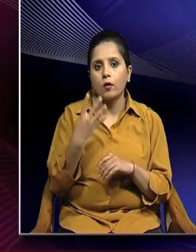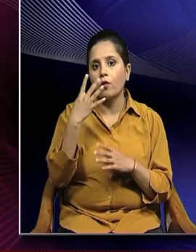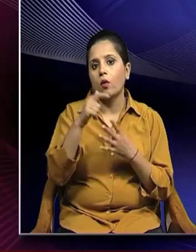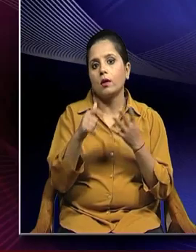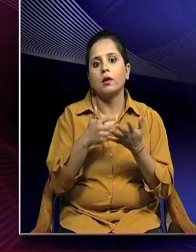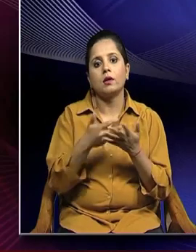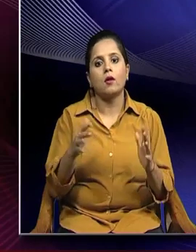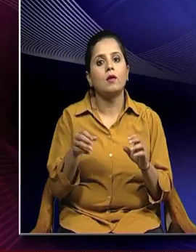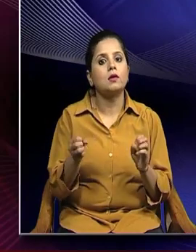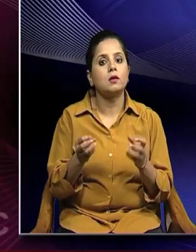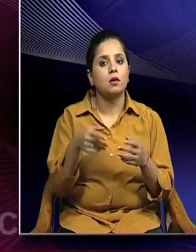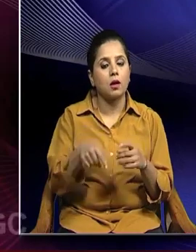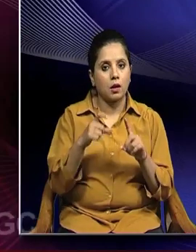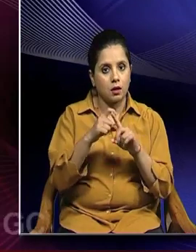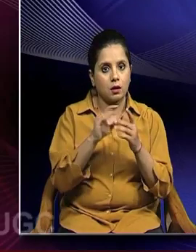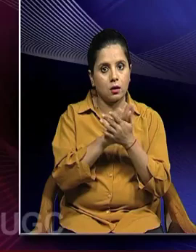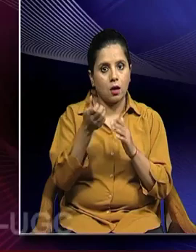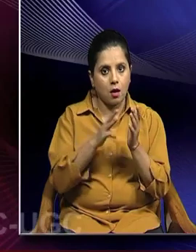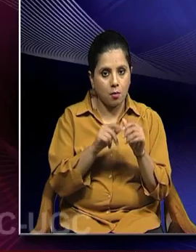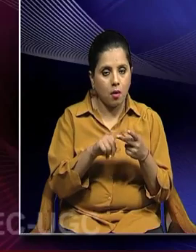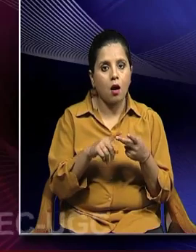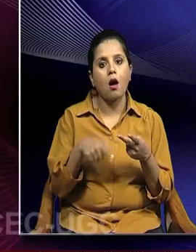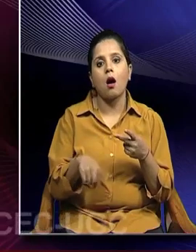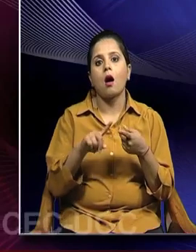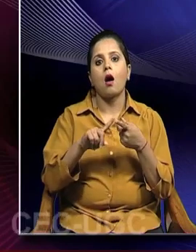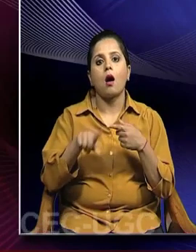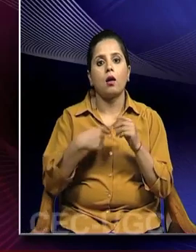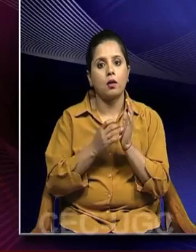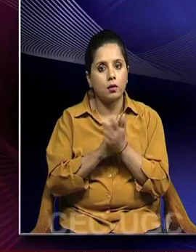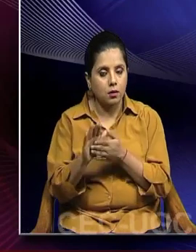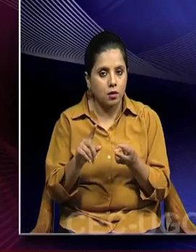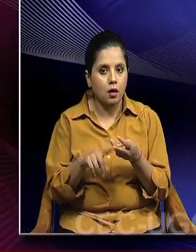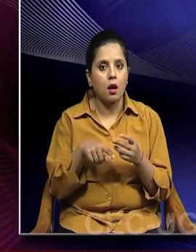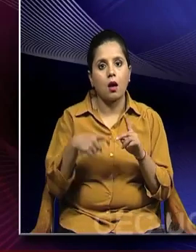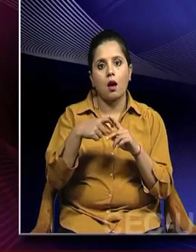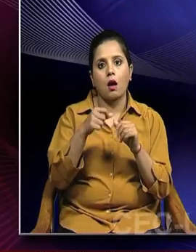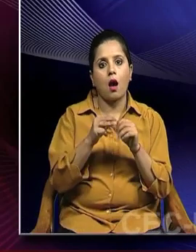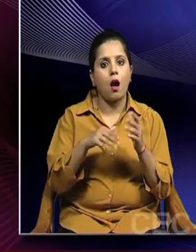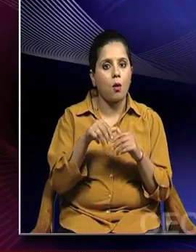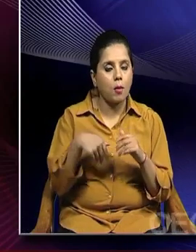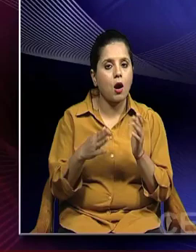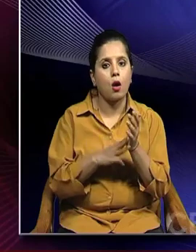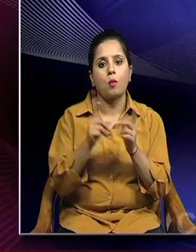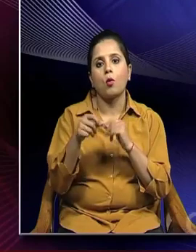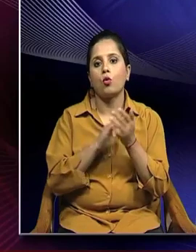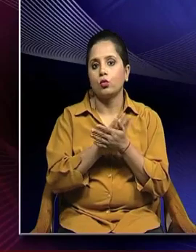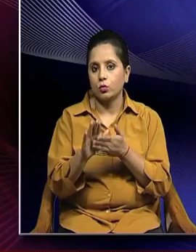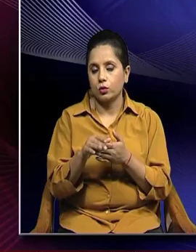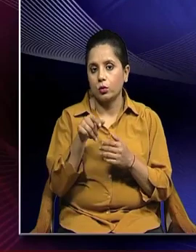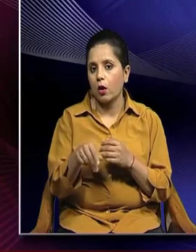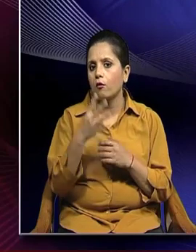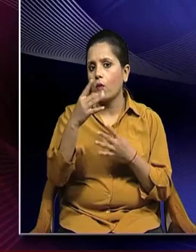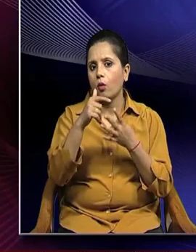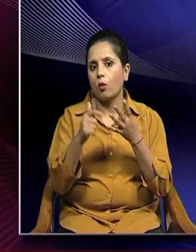life, starting from dharma to earth, then kama and moksha. So these 4 are called